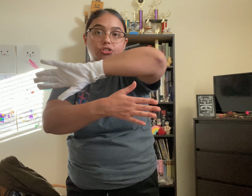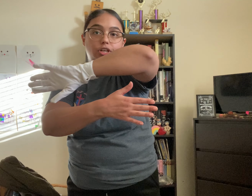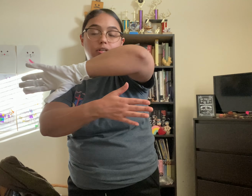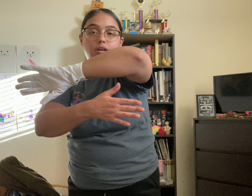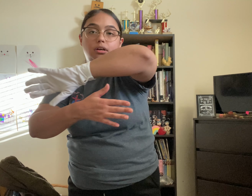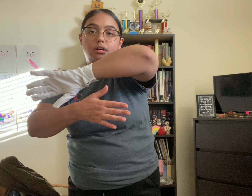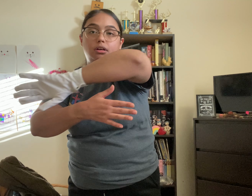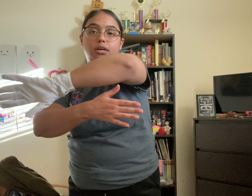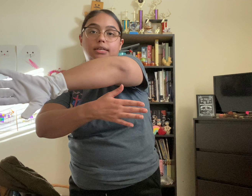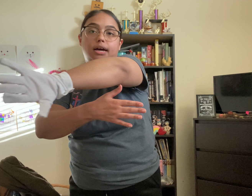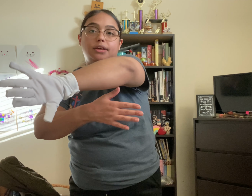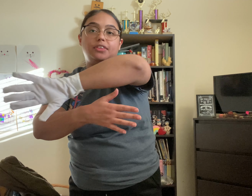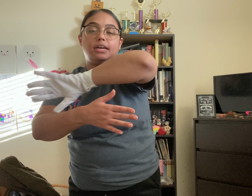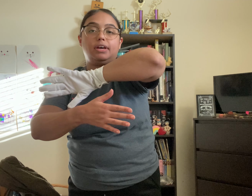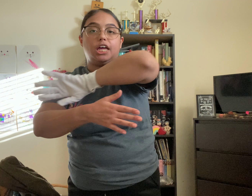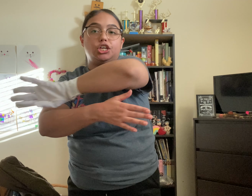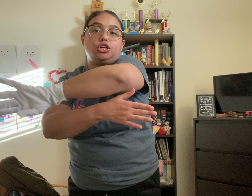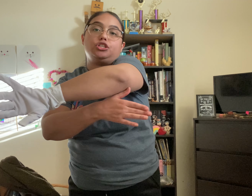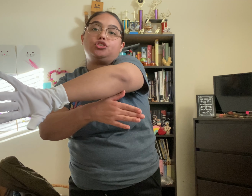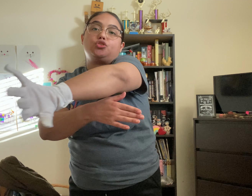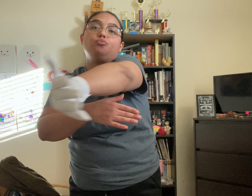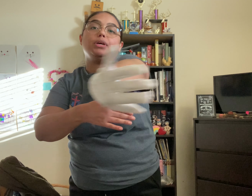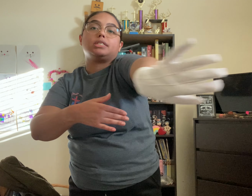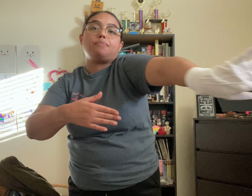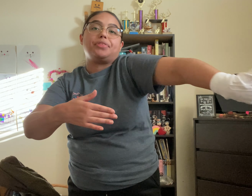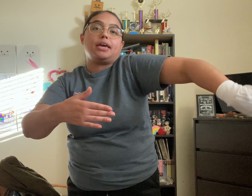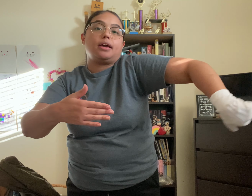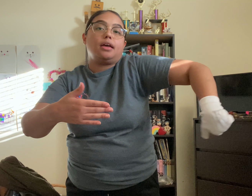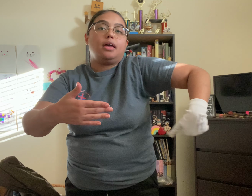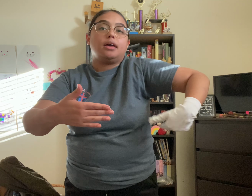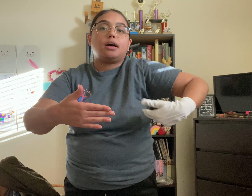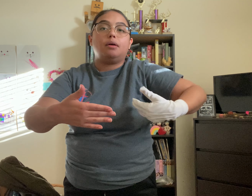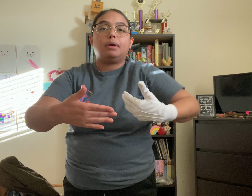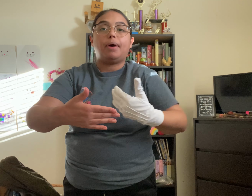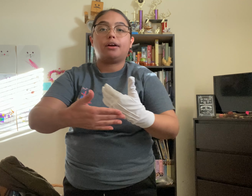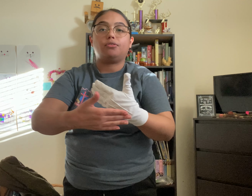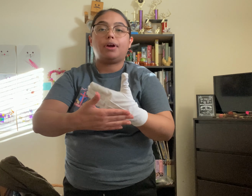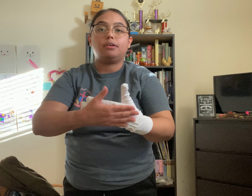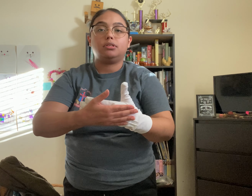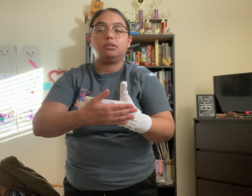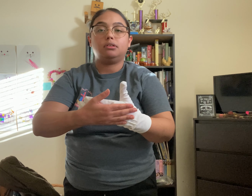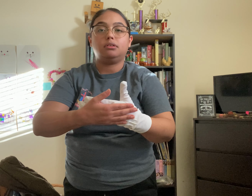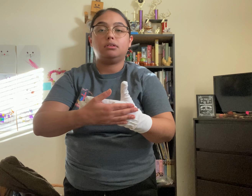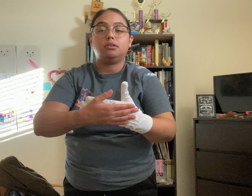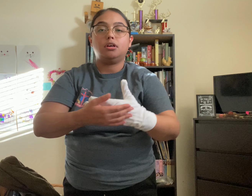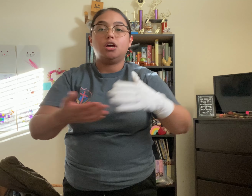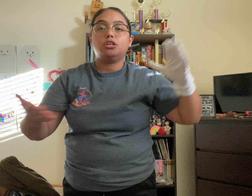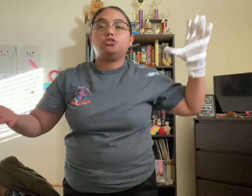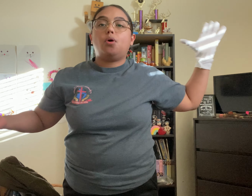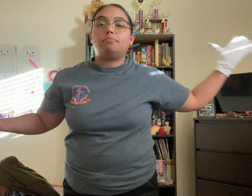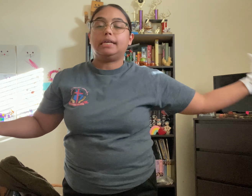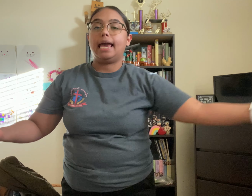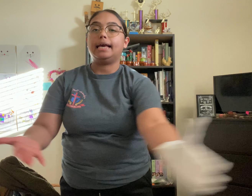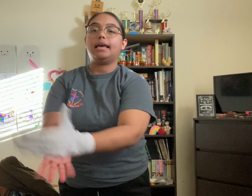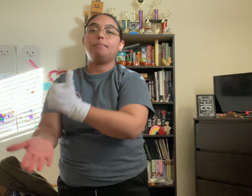position. Kind of think of it like you're scooping something coming back around. So I'm taking